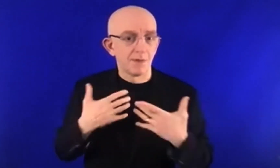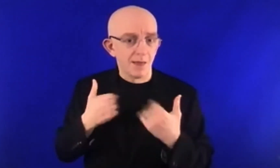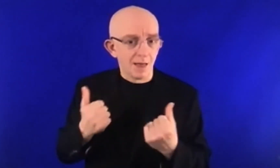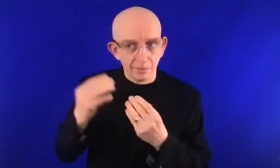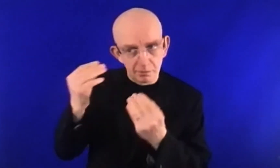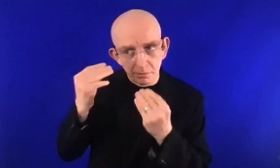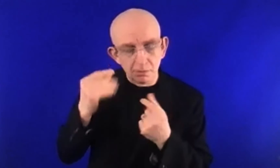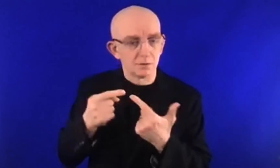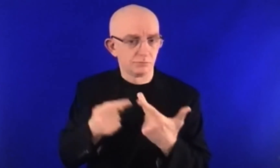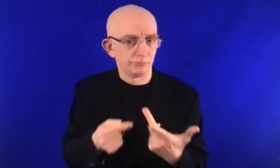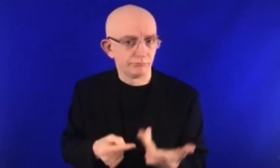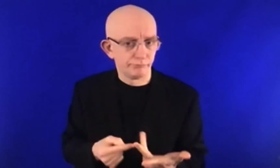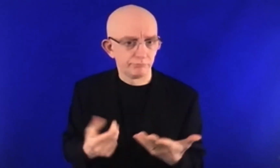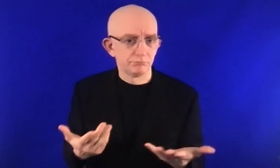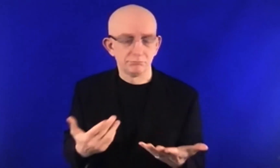what you said about